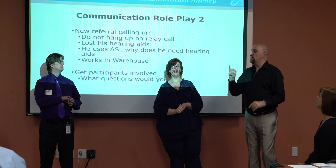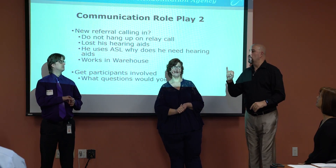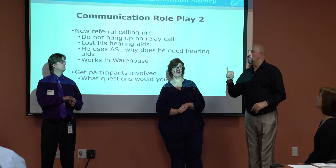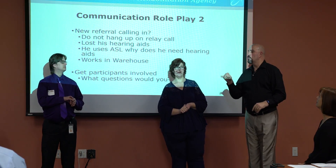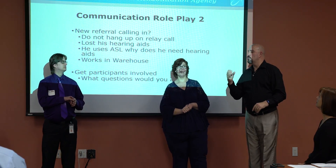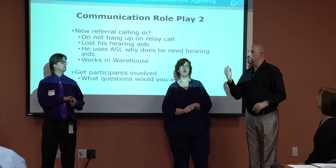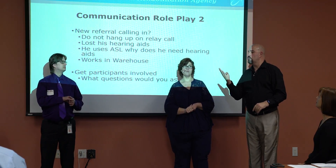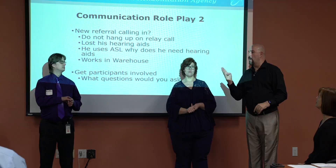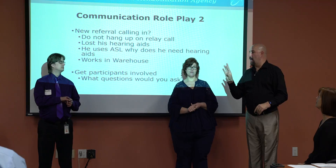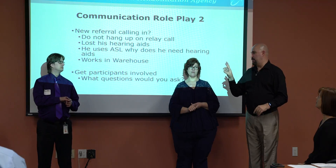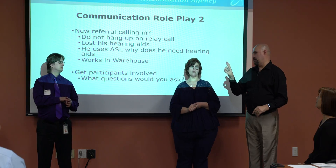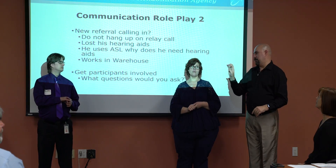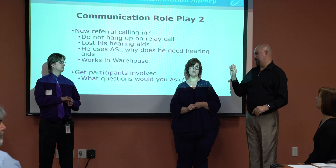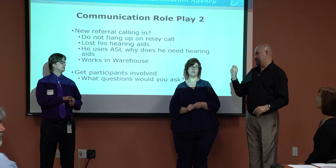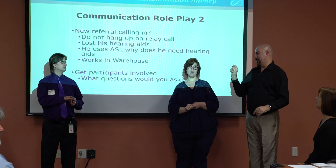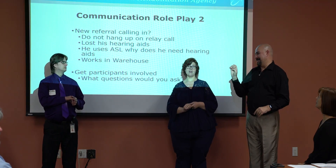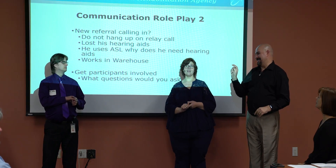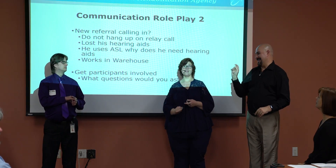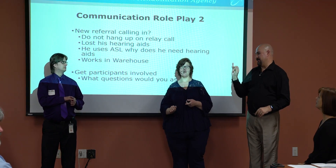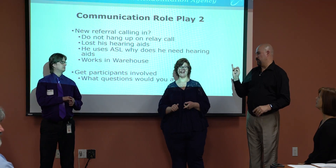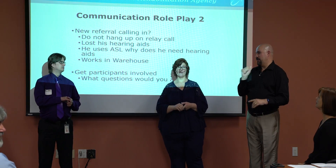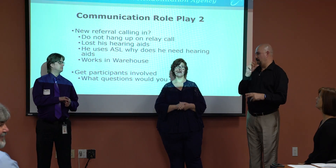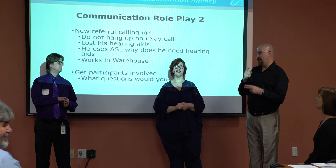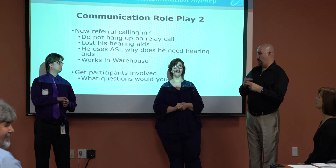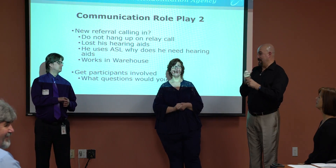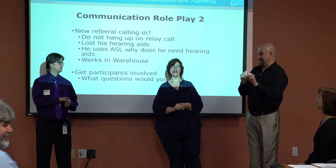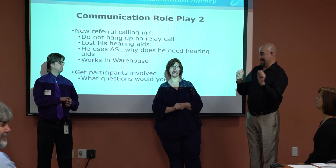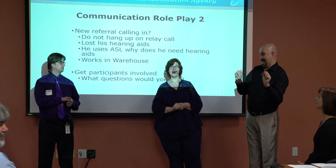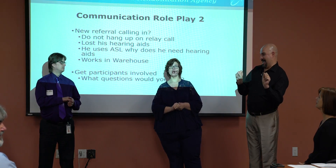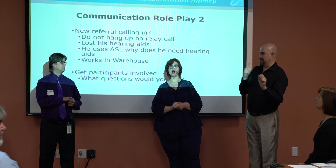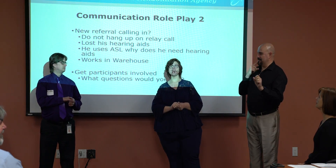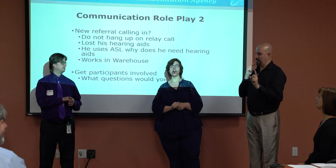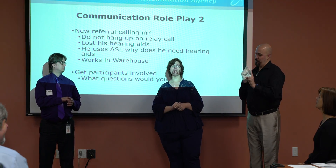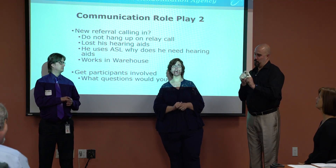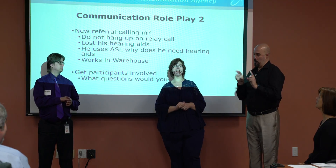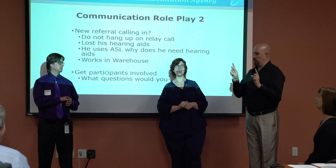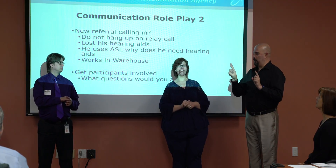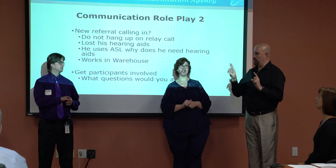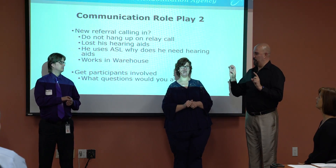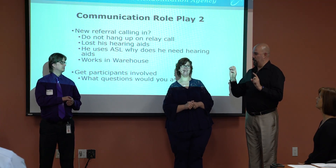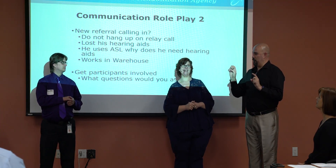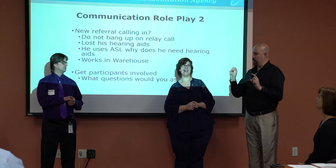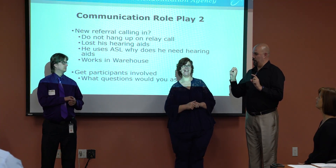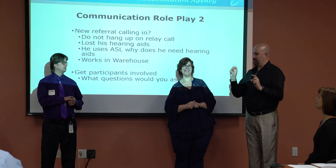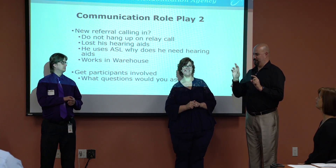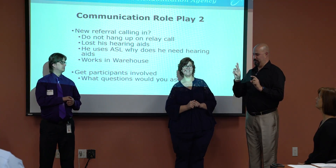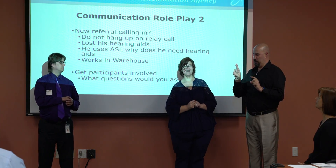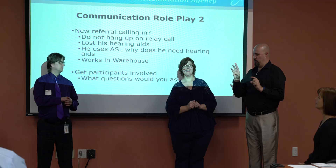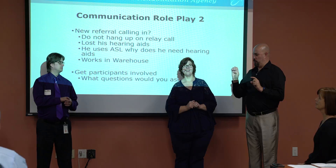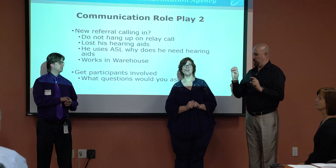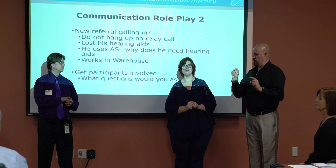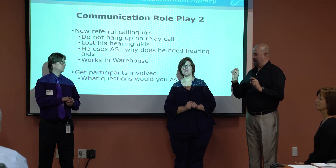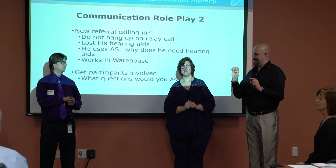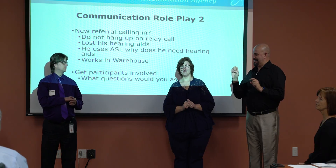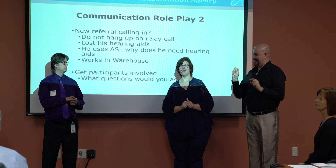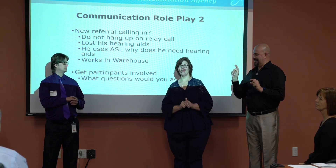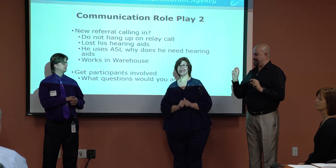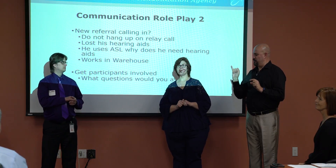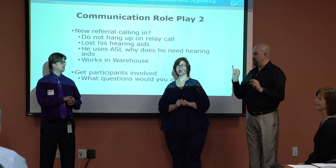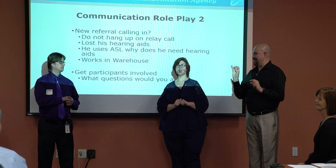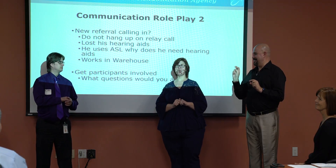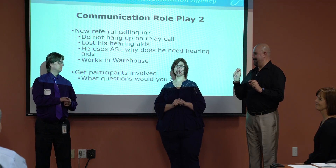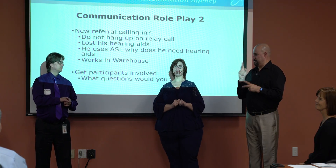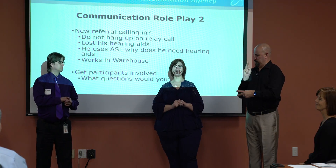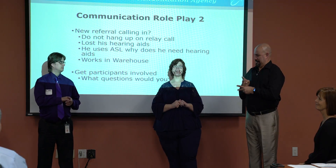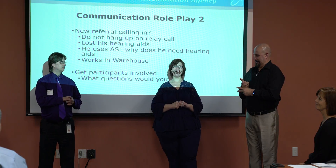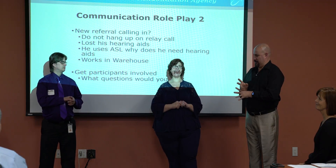Yes, We- job retention, there's no longer job station. Right, right. Job That's wrong retention, terminology. yes. We want